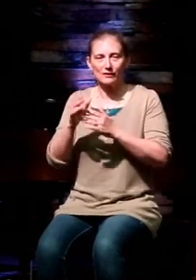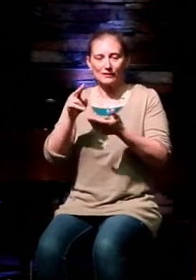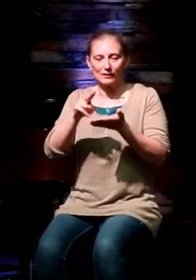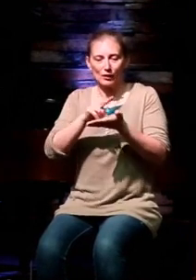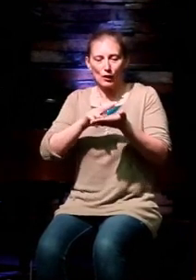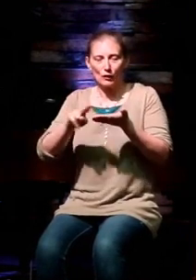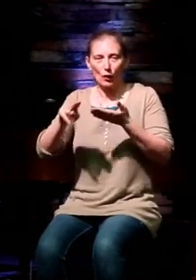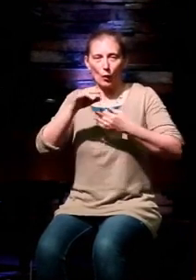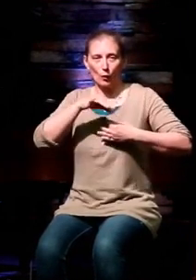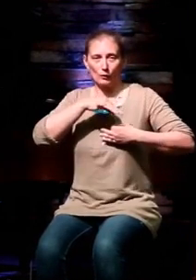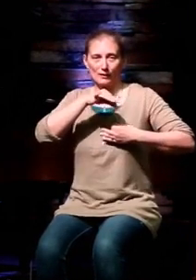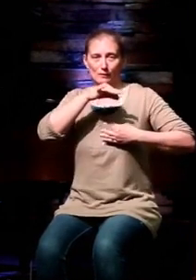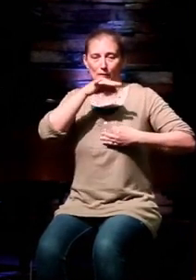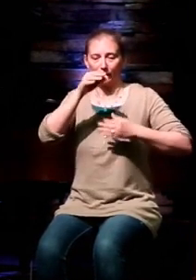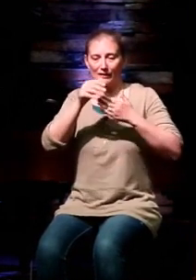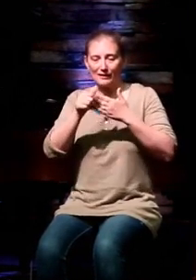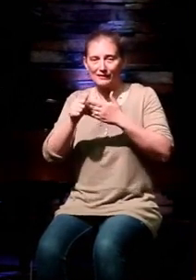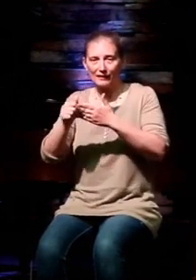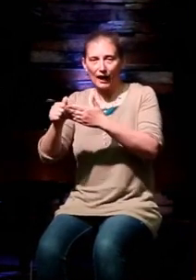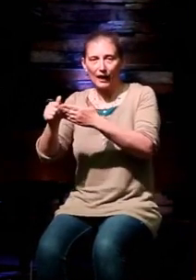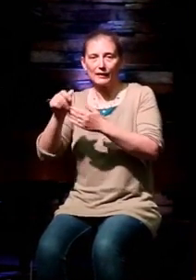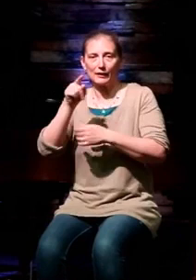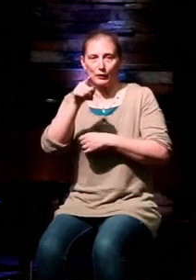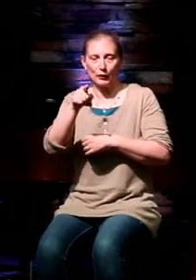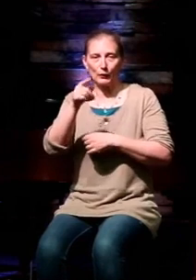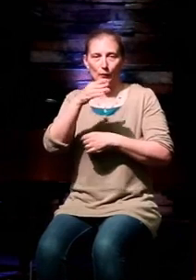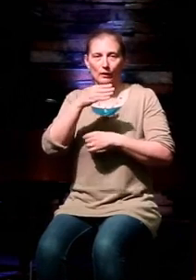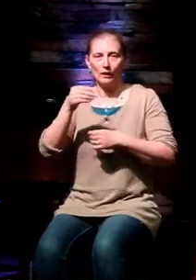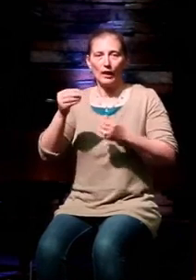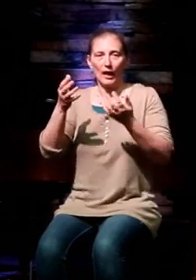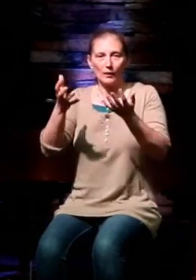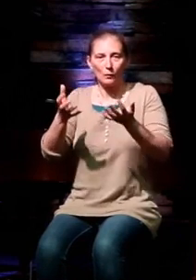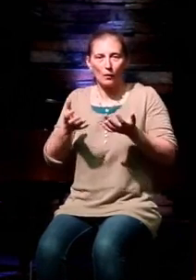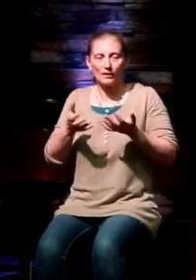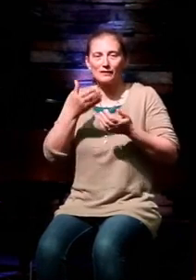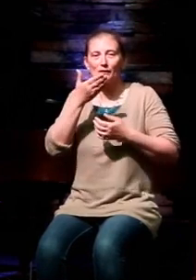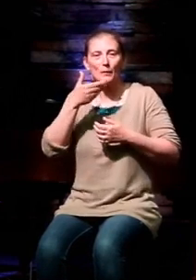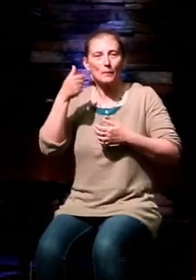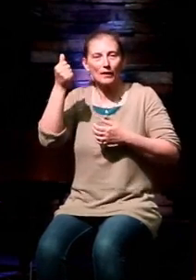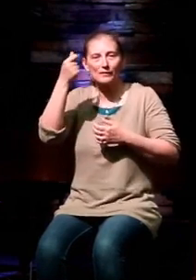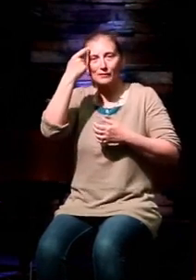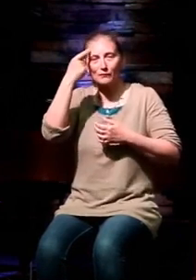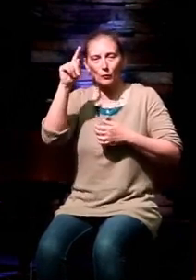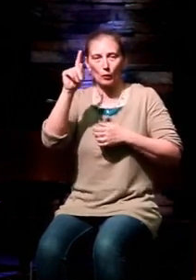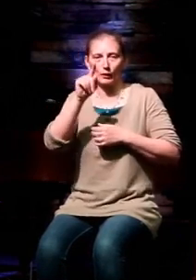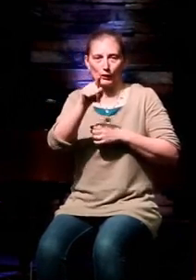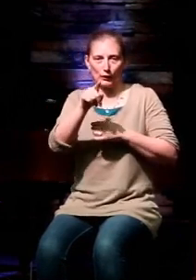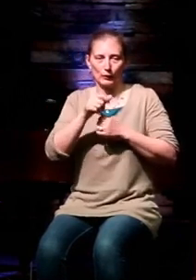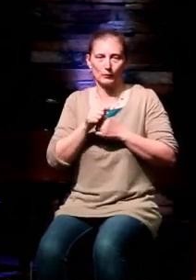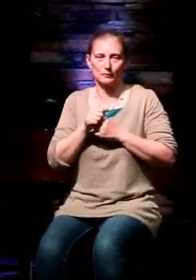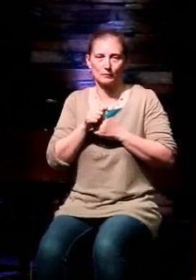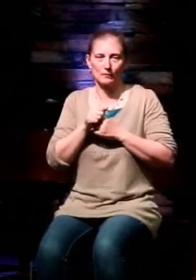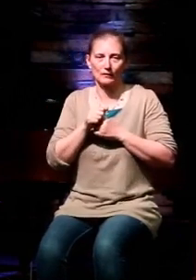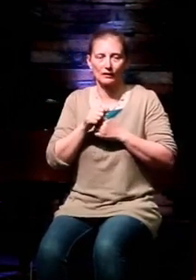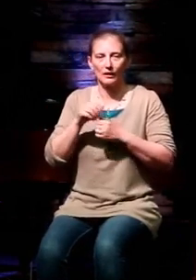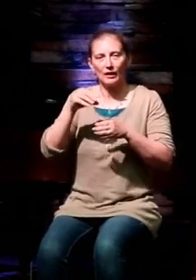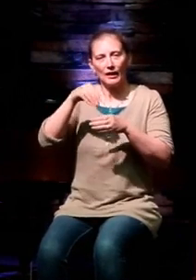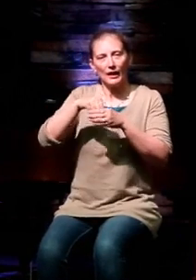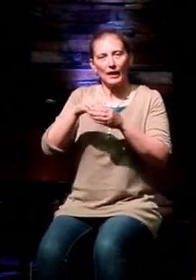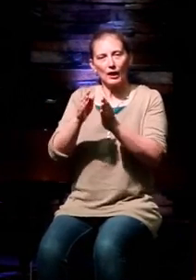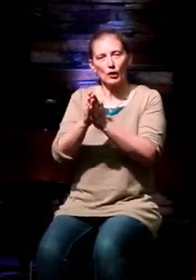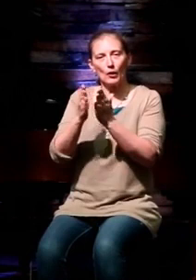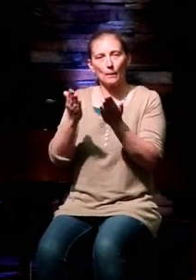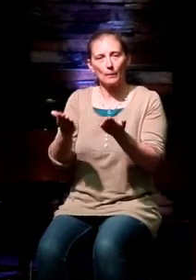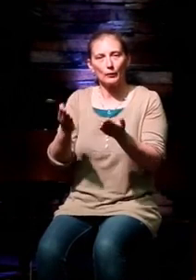wants what's best for your life. And in fact, if you look at Galatians, and many of you know this scripture, Paul gives us a list